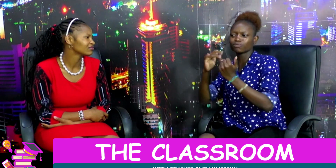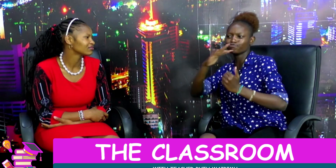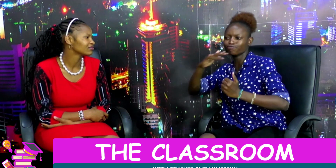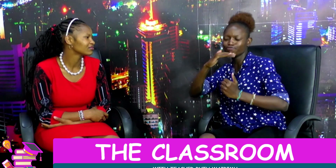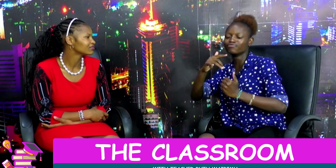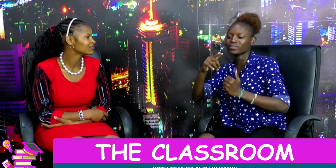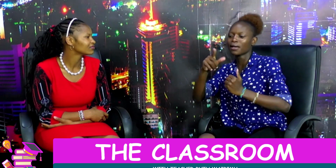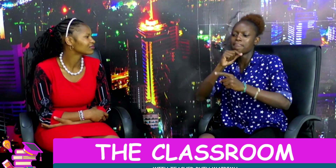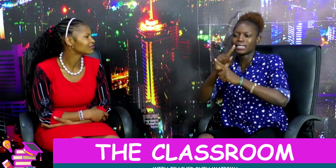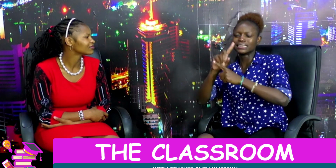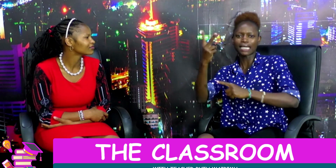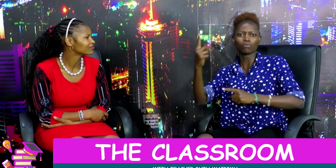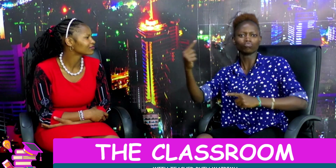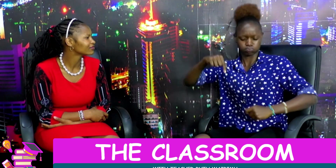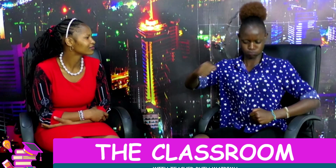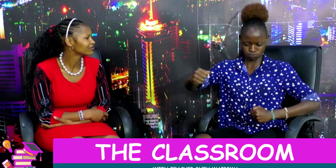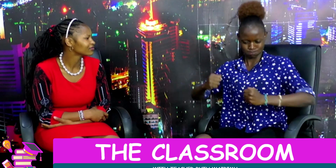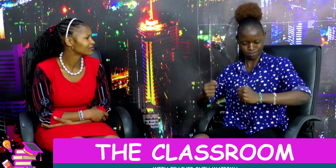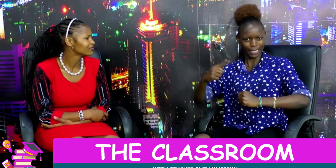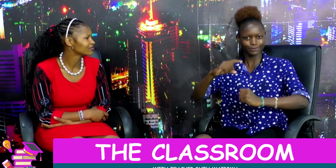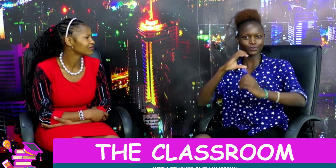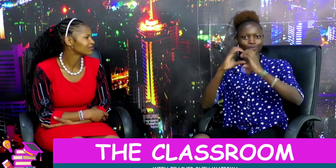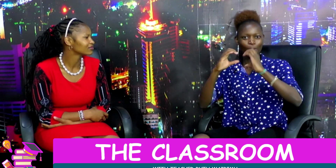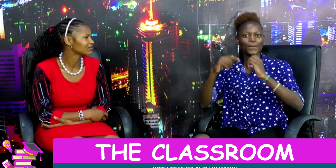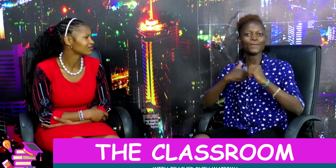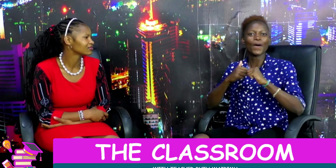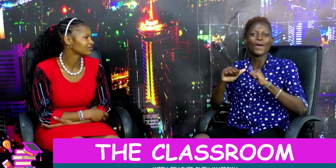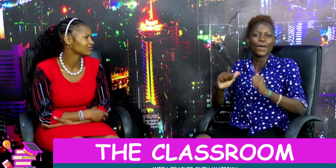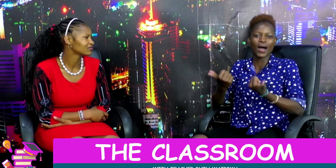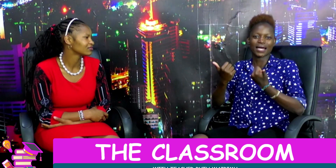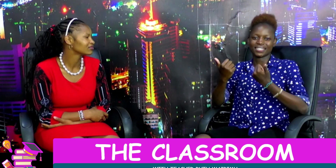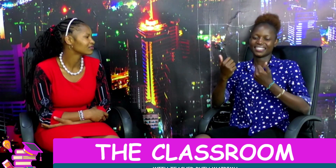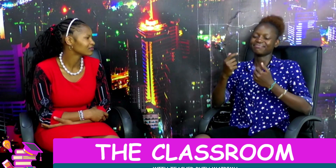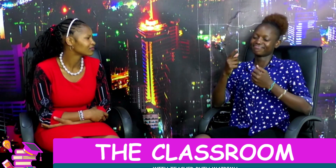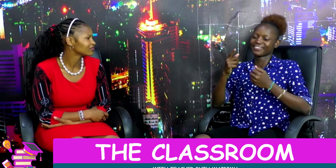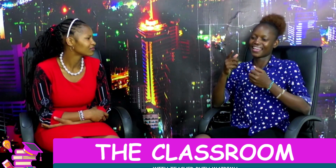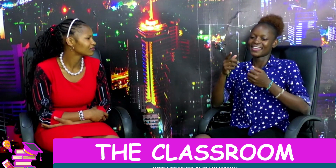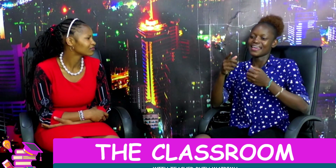Firstborn is married. Secondborn, we can communicate, can speak, and